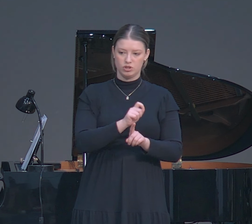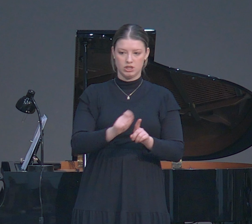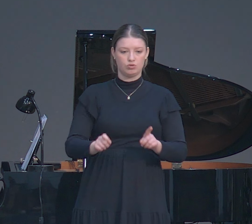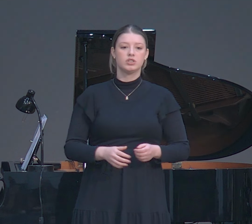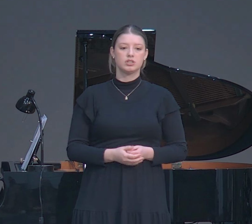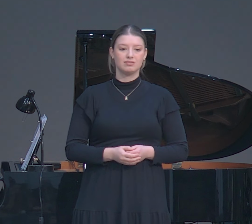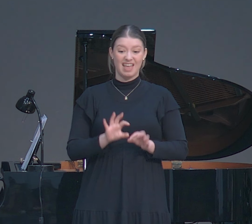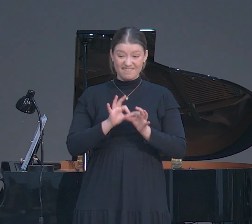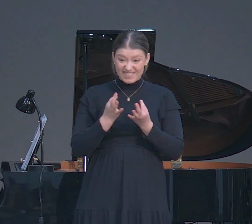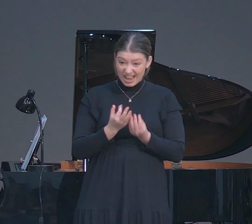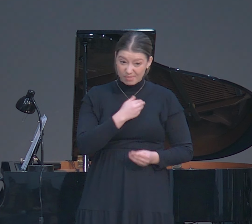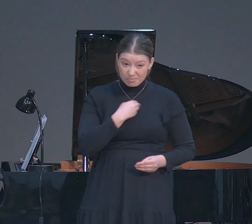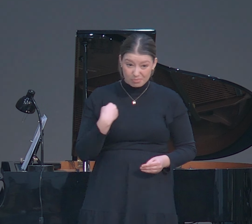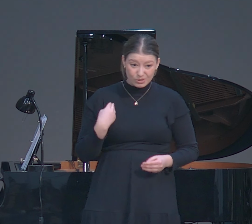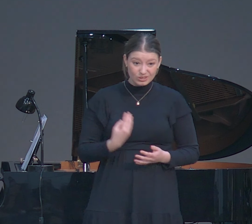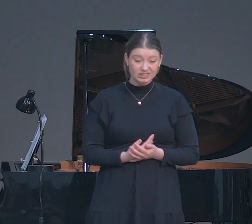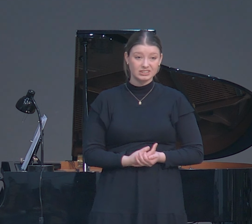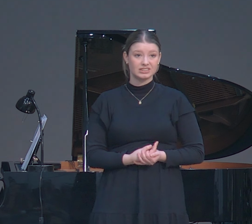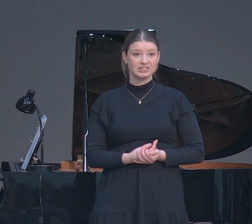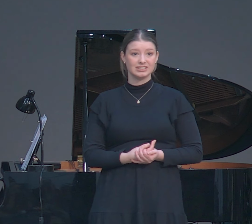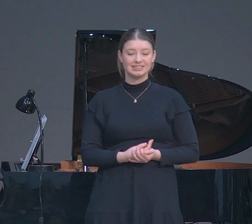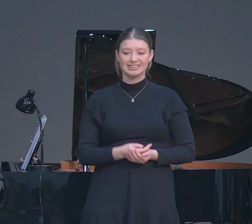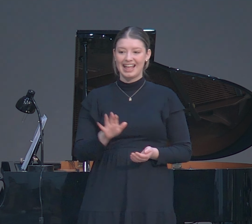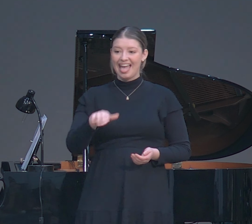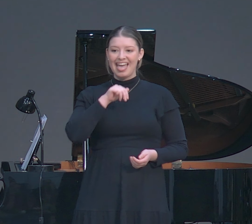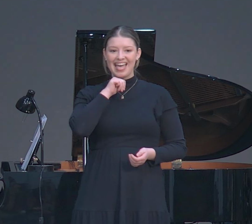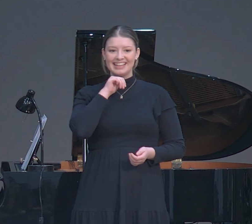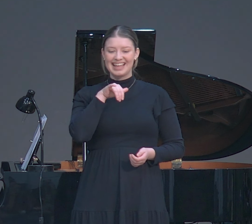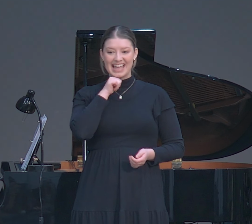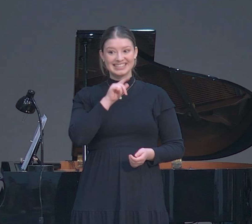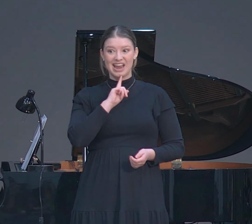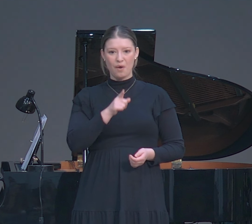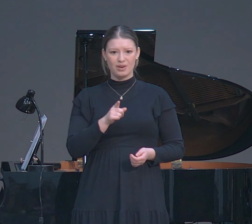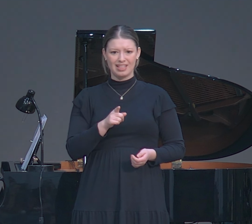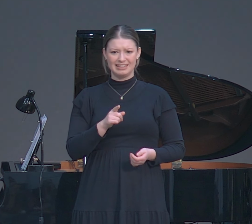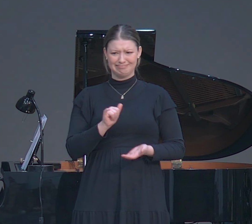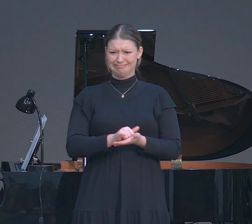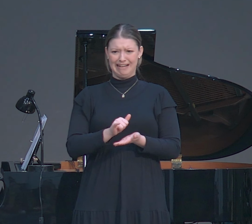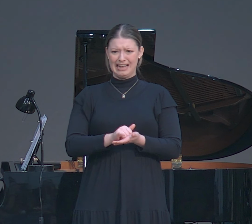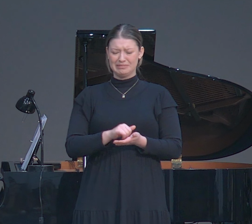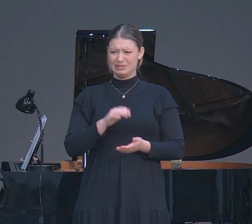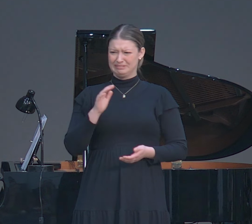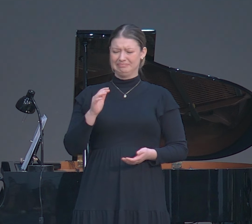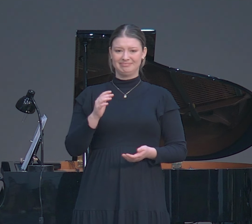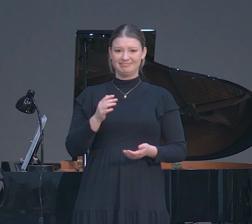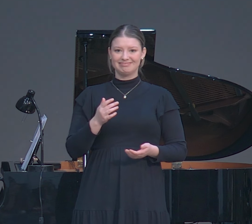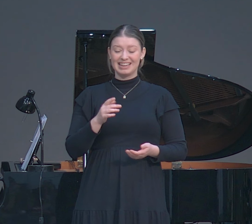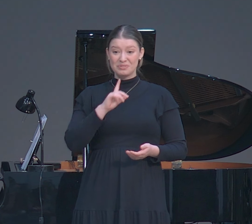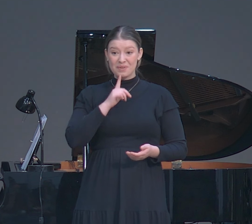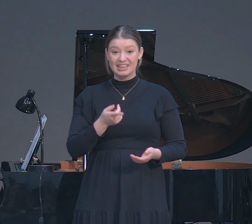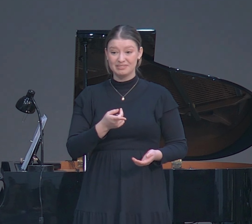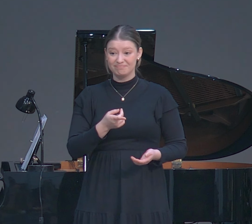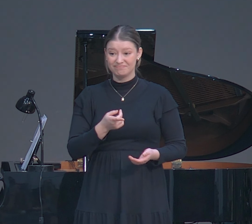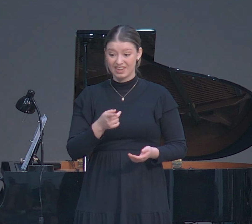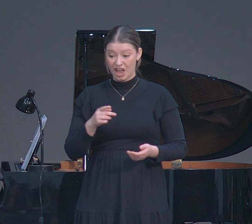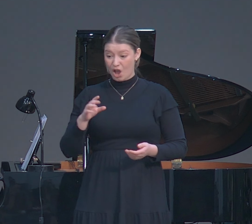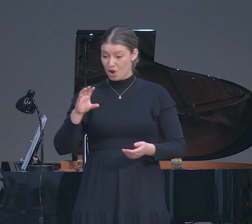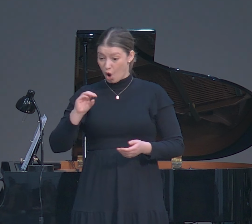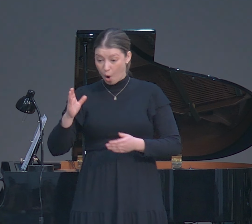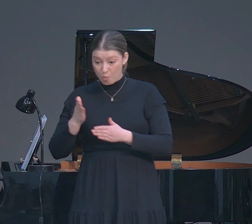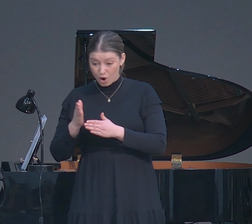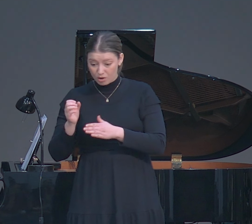Family members. So it's not too far-fetched to imagine that some bosses or co-workers or fellow